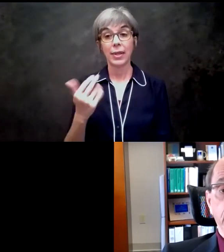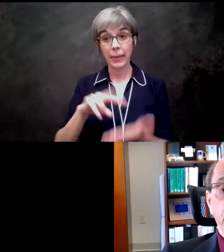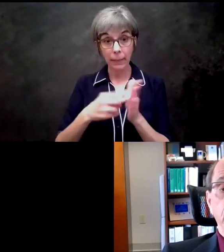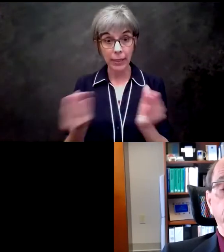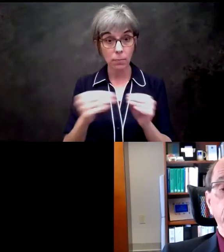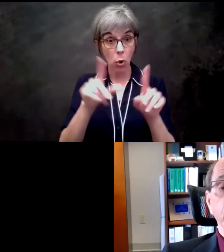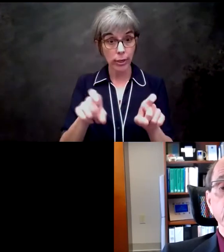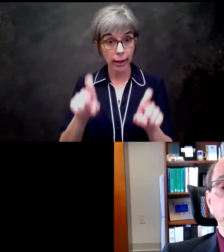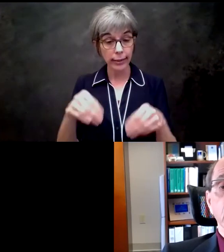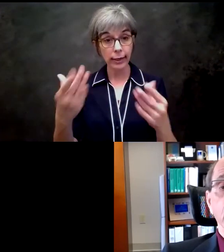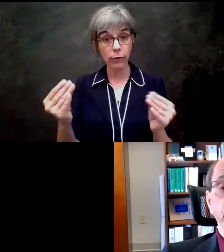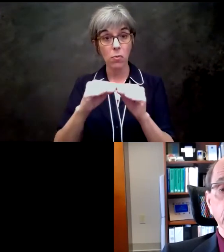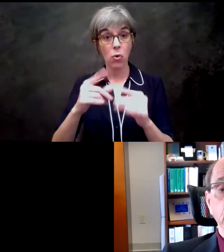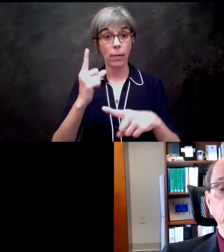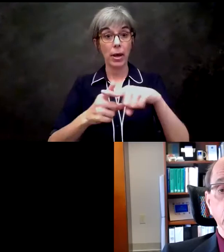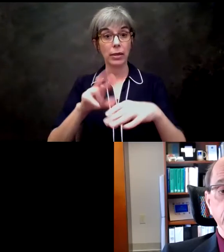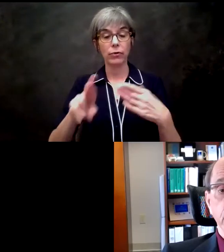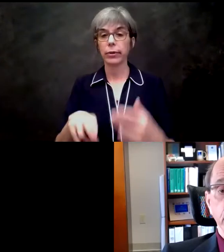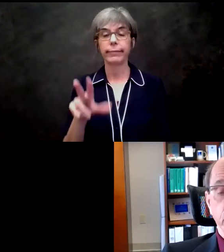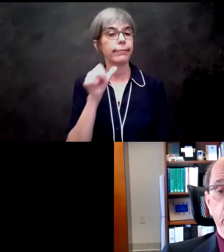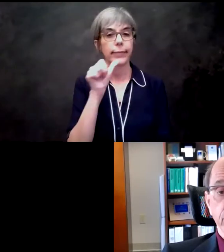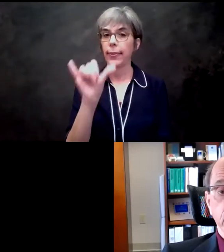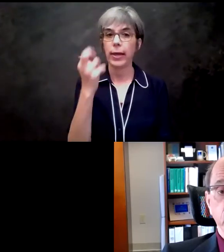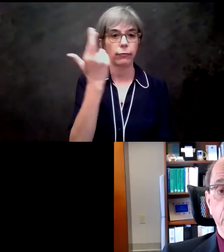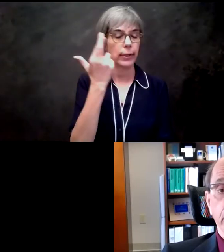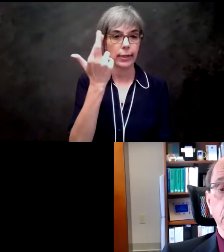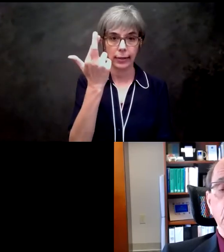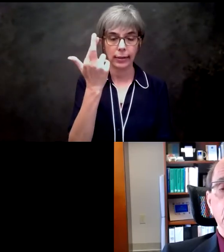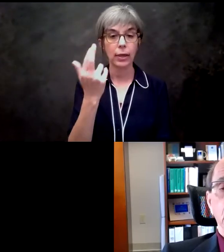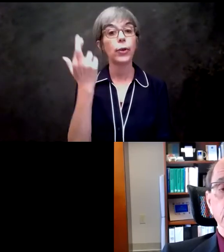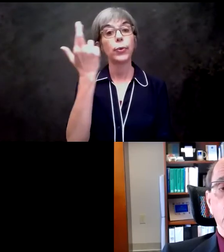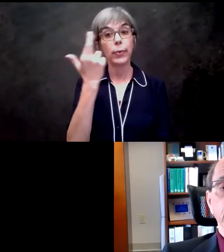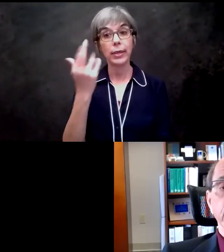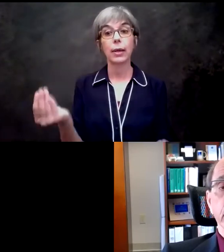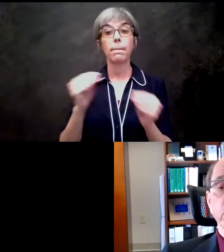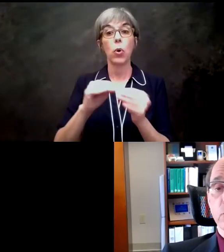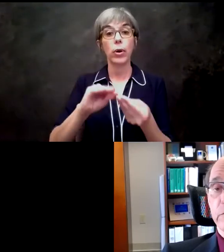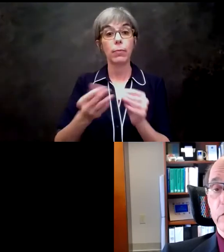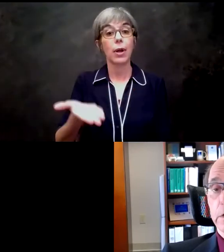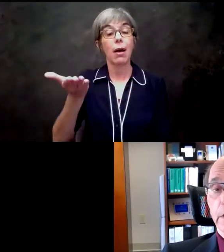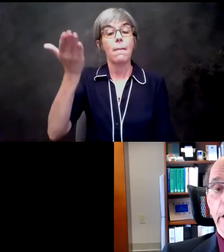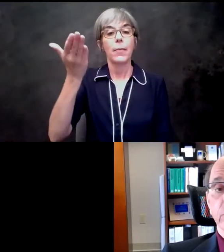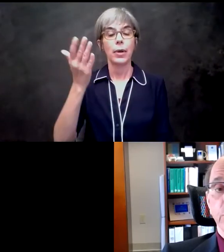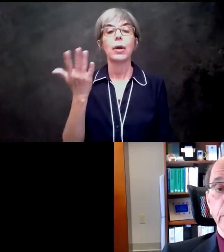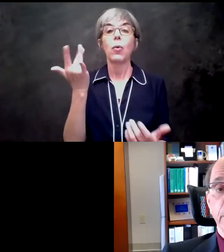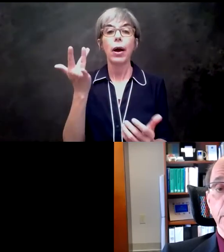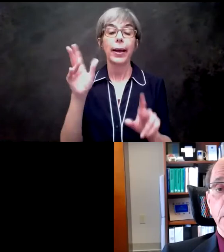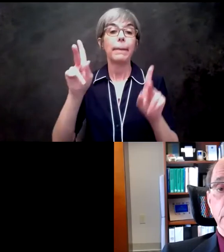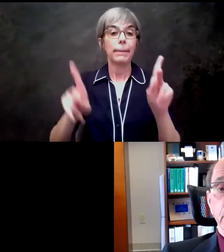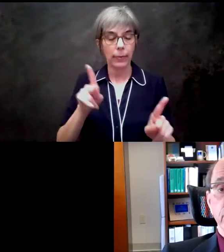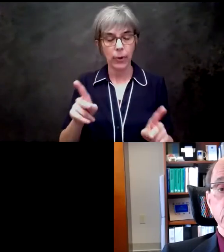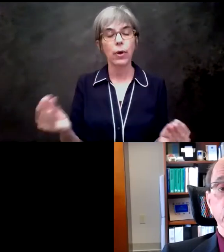spike. Transmission of the illness in the community is driving the spike. A majority of the cases we've seen in the last week have